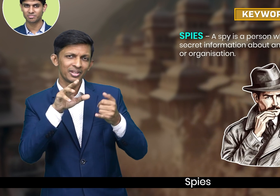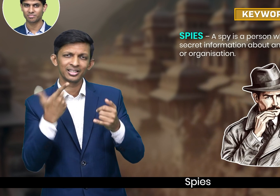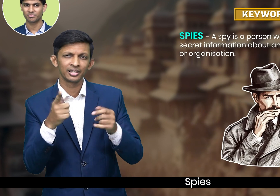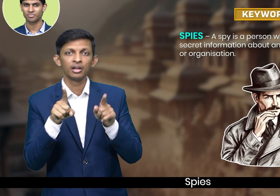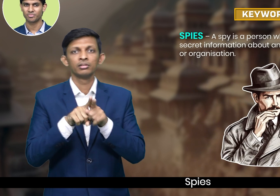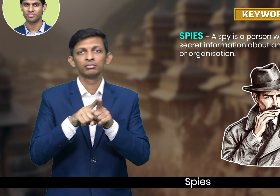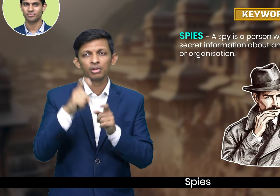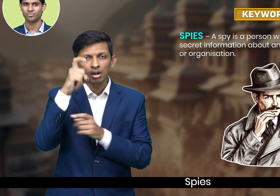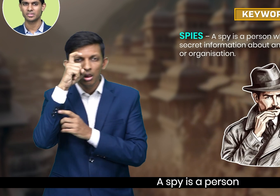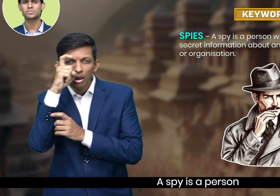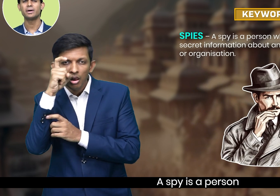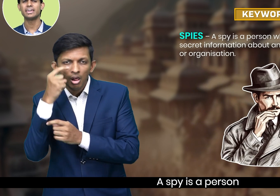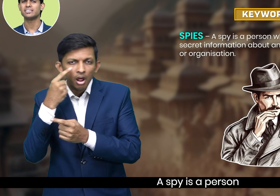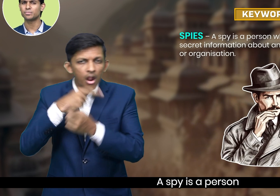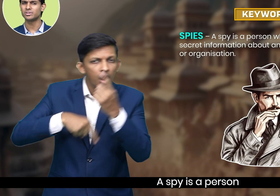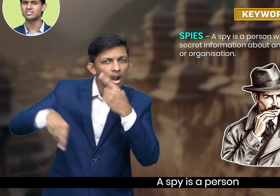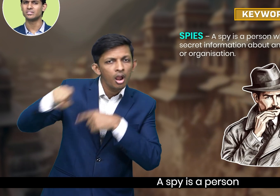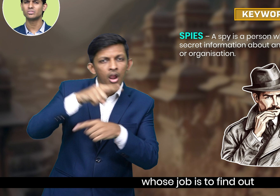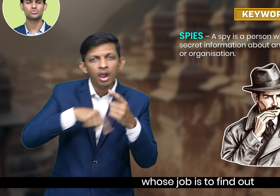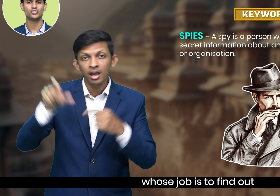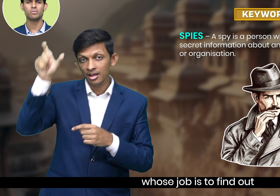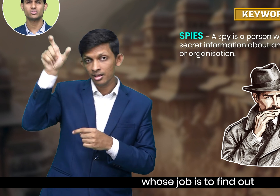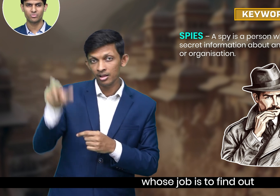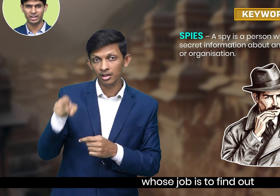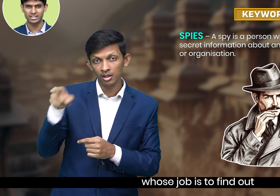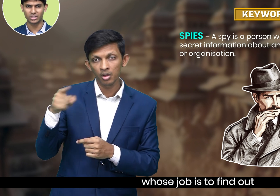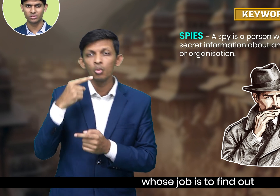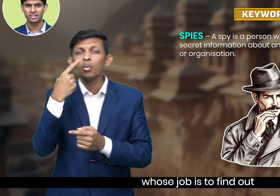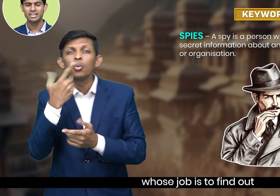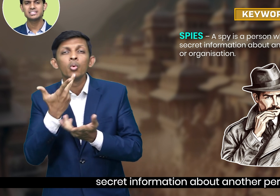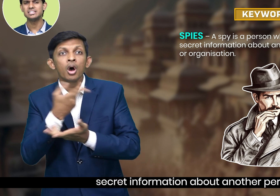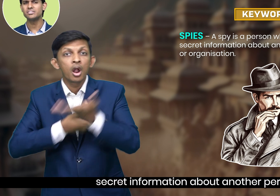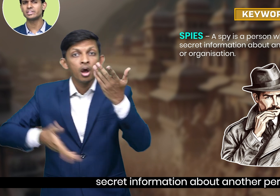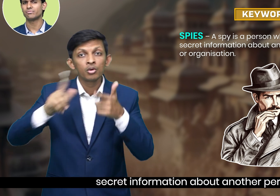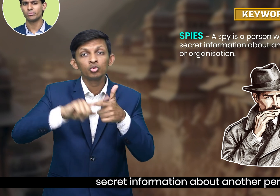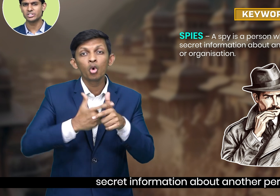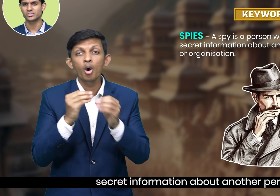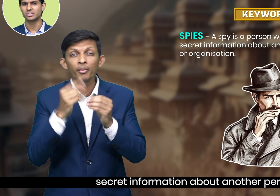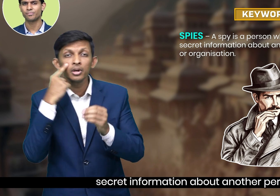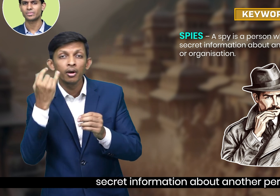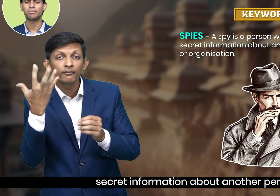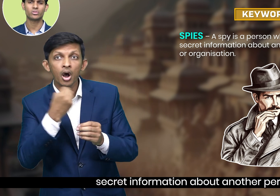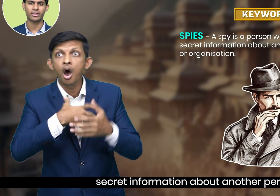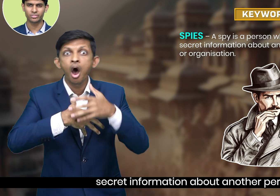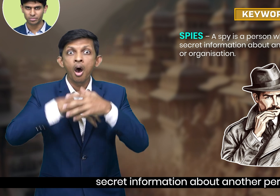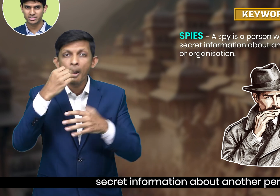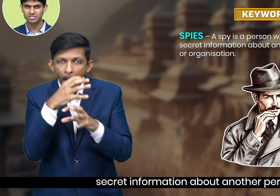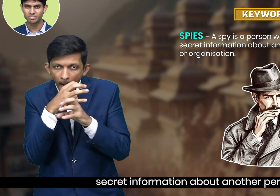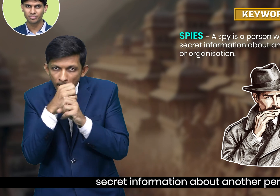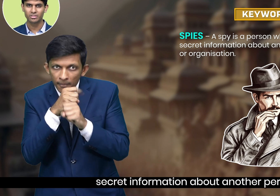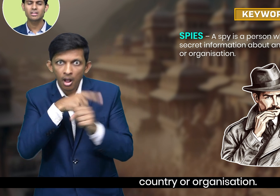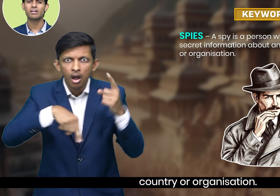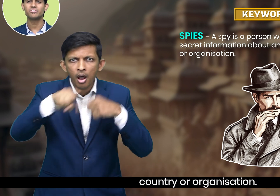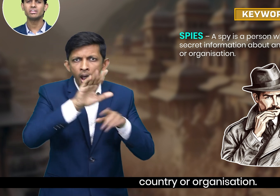Spies. A spy is a person whose job is to find out secret information about another